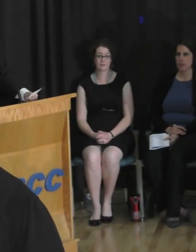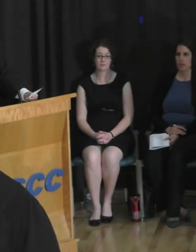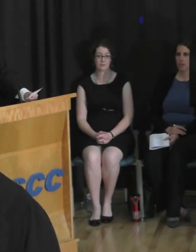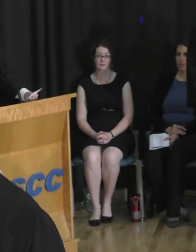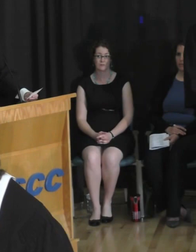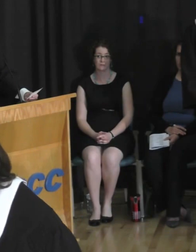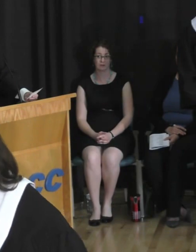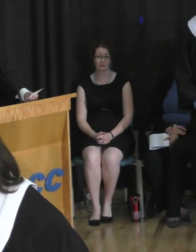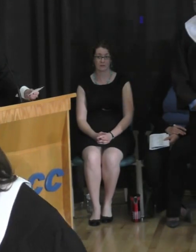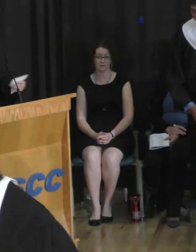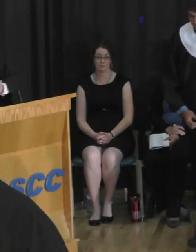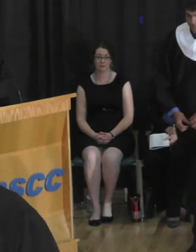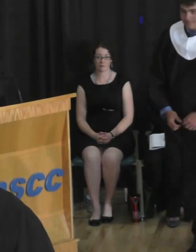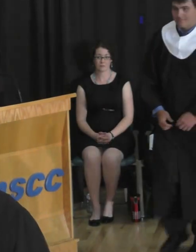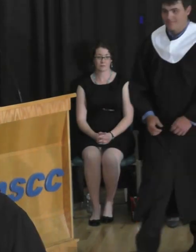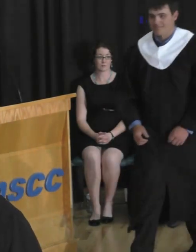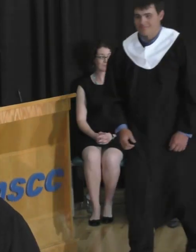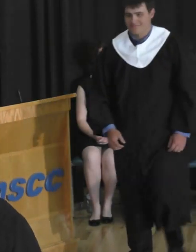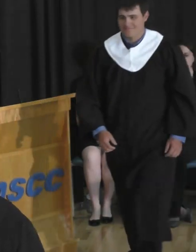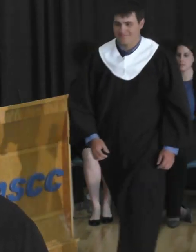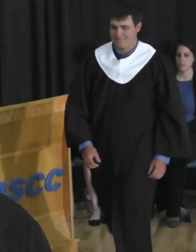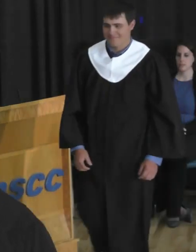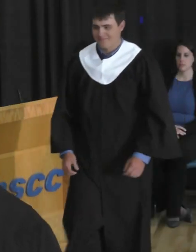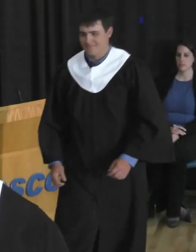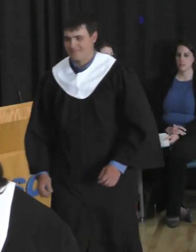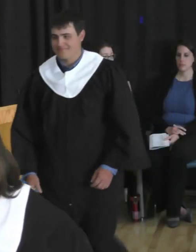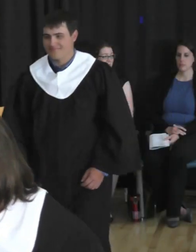Evan Tupper.